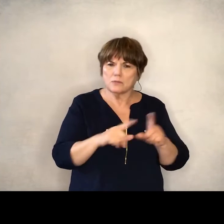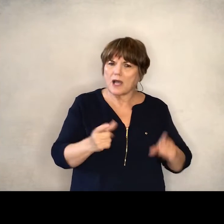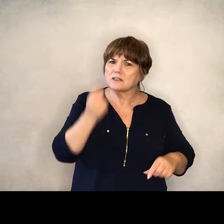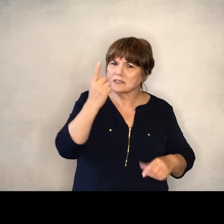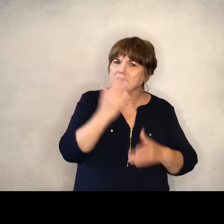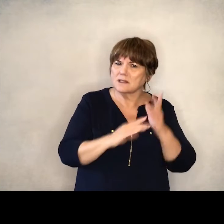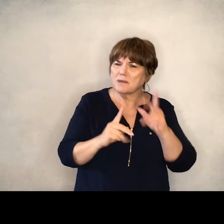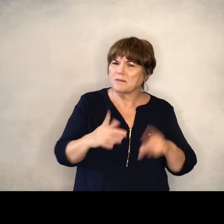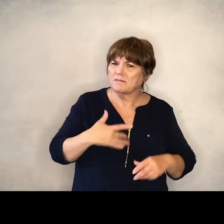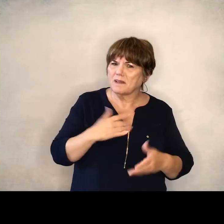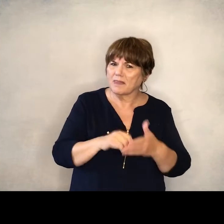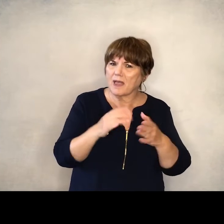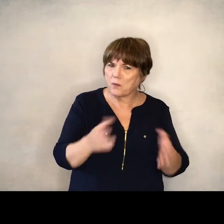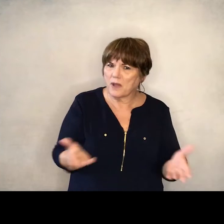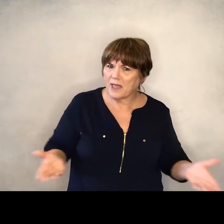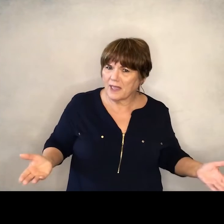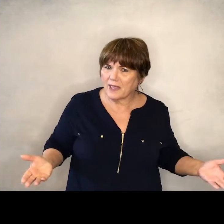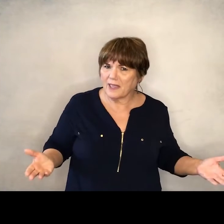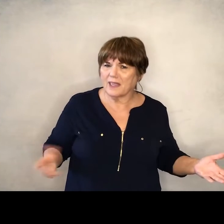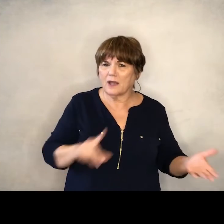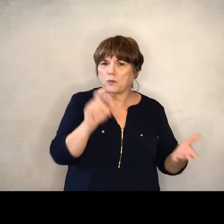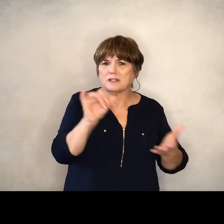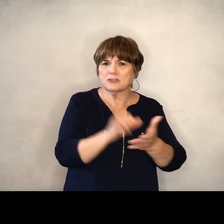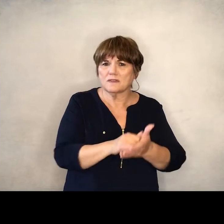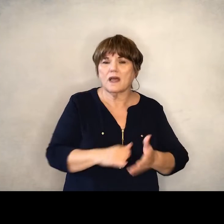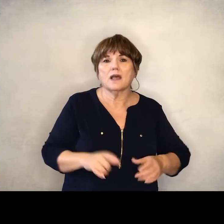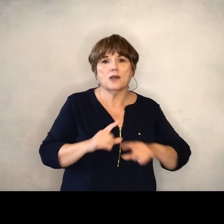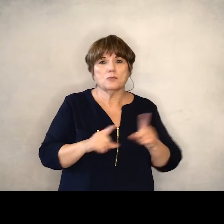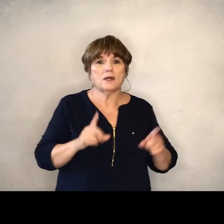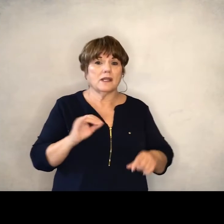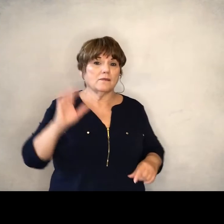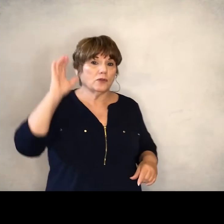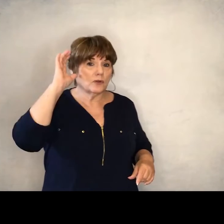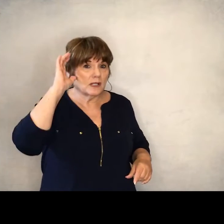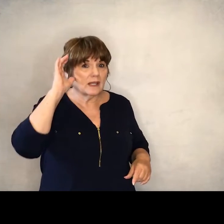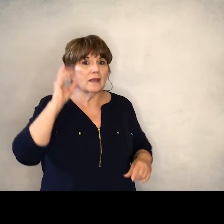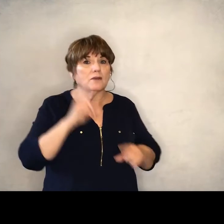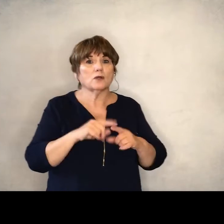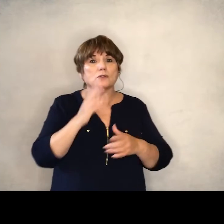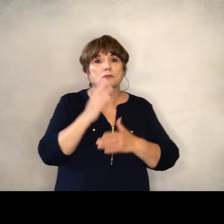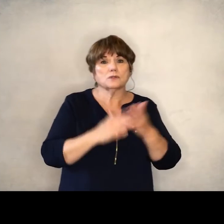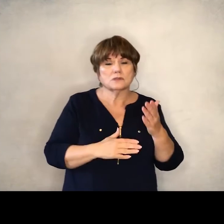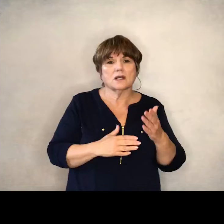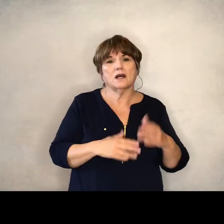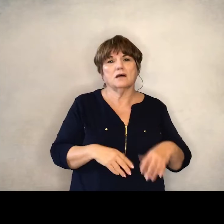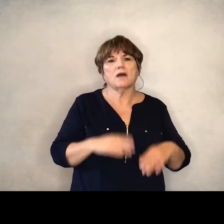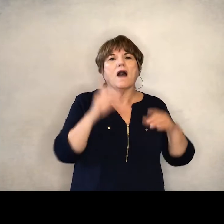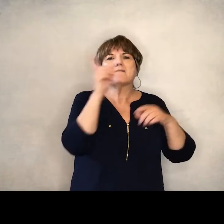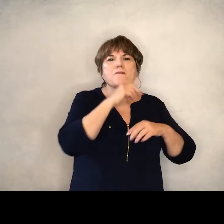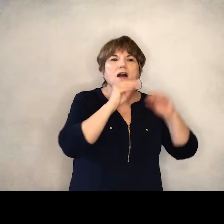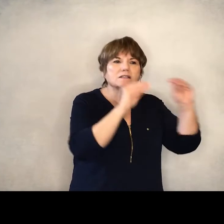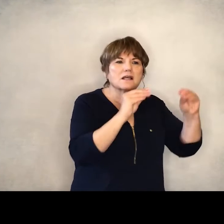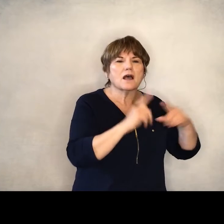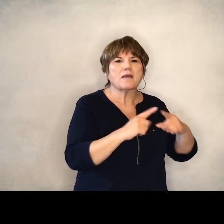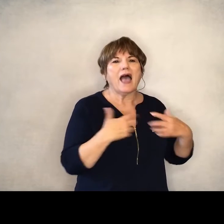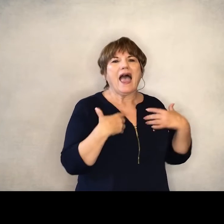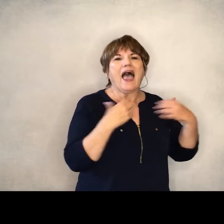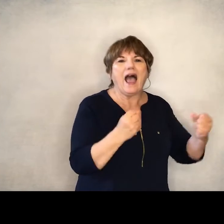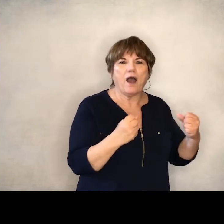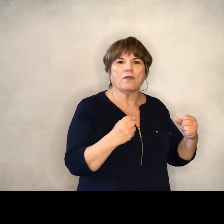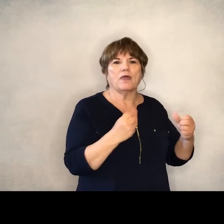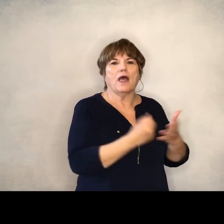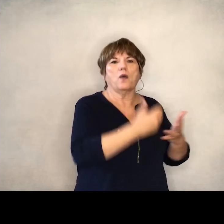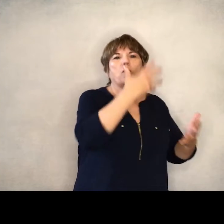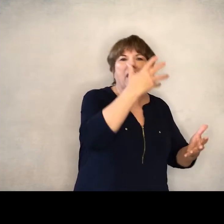way, particularly if you've listened to some of the false teaching about the health, the wealth, the prosperity that God is